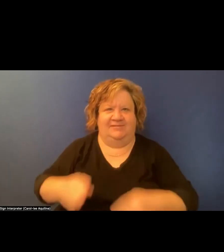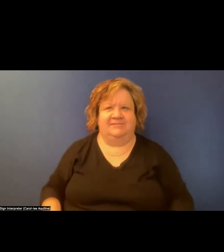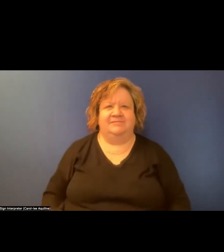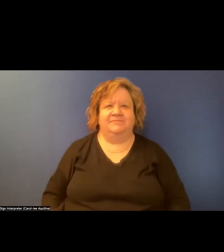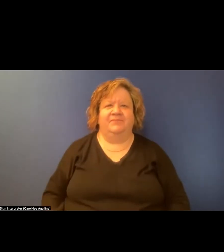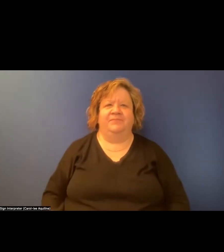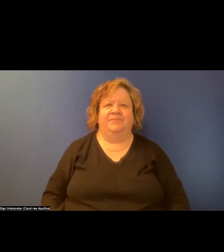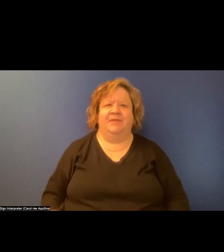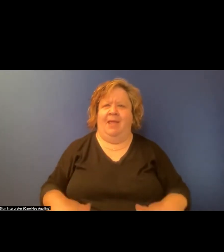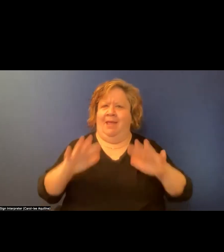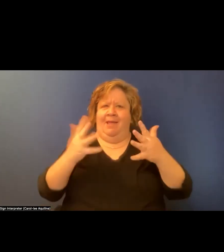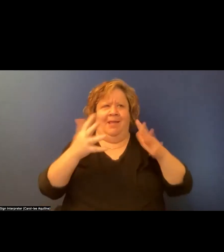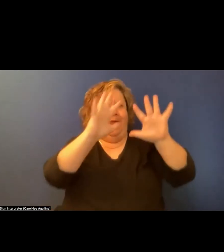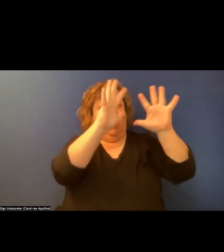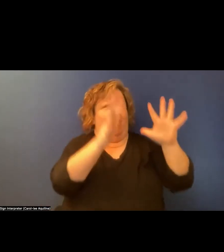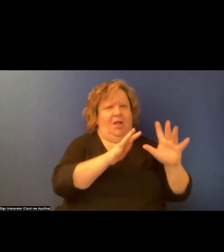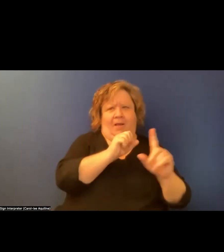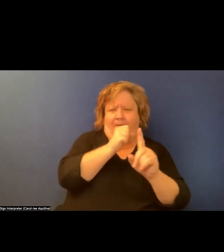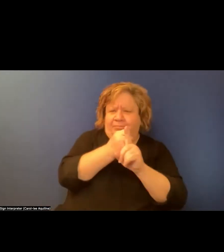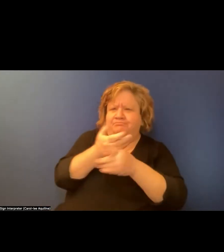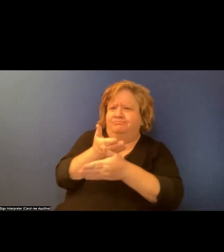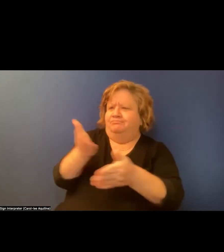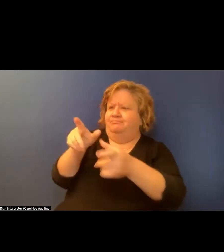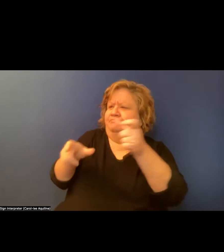the floor is yours now.